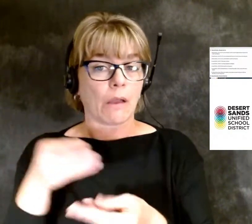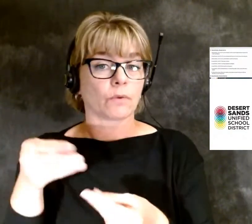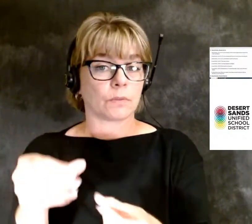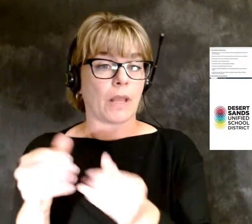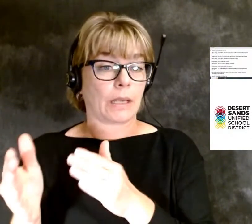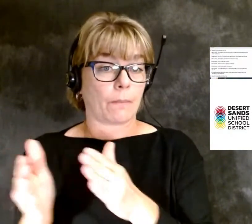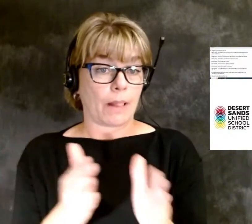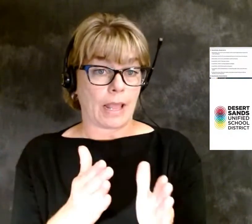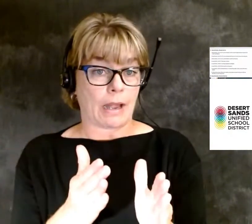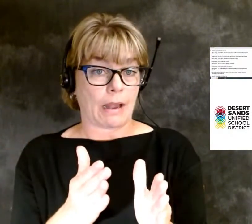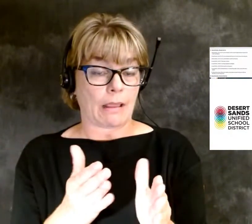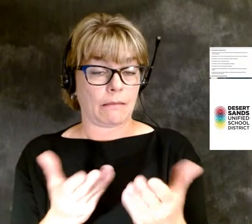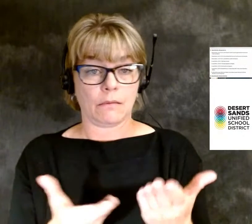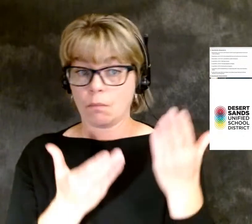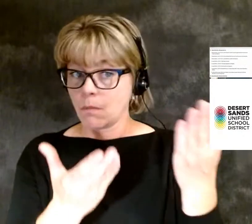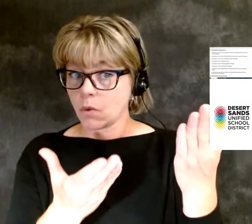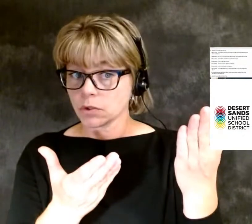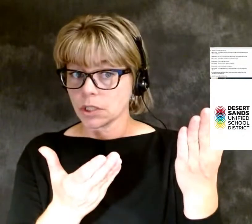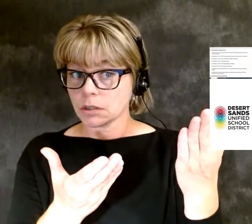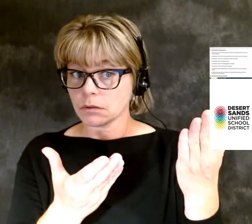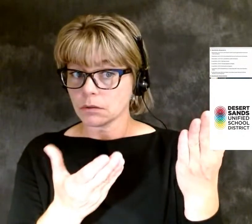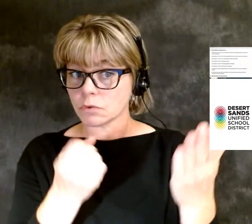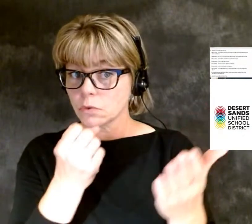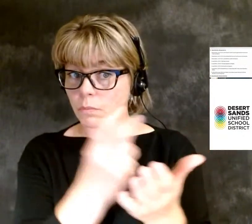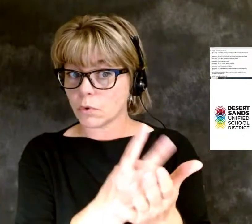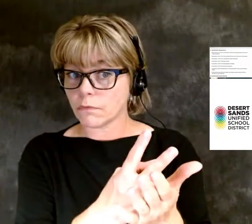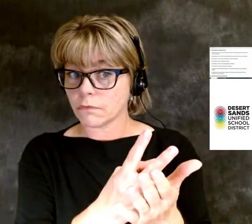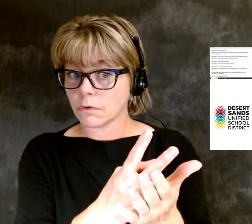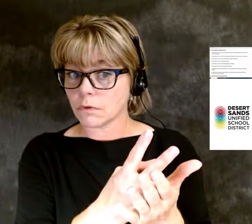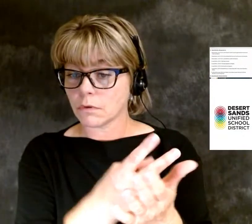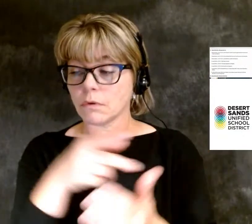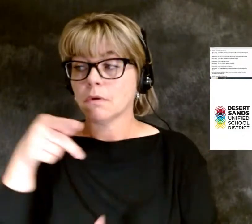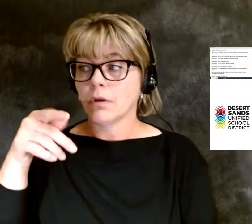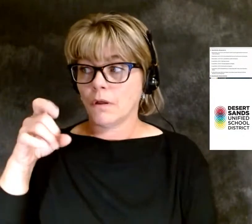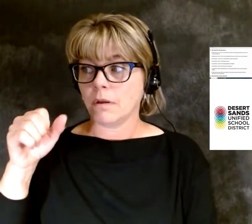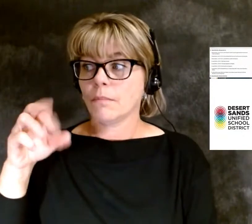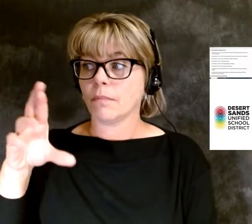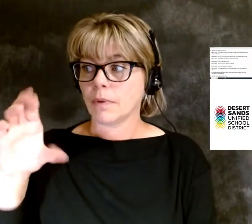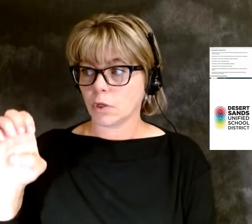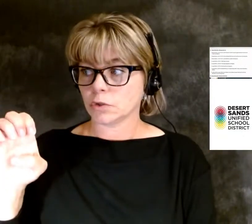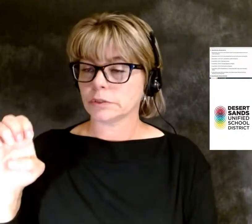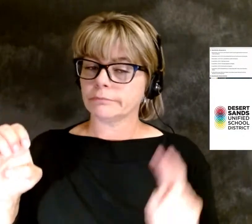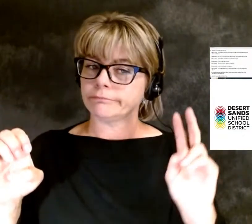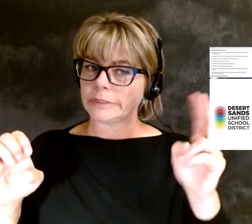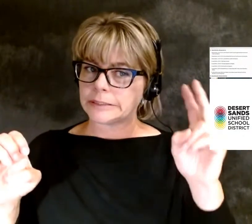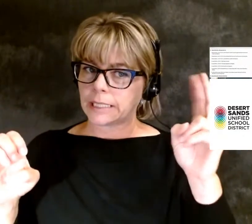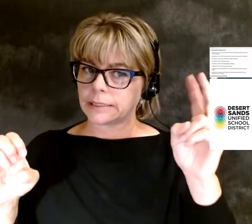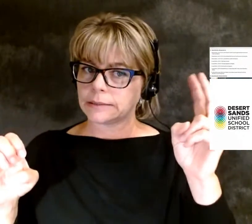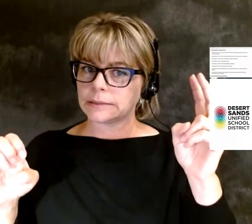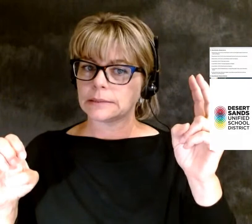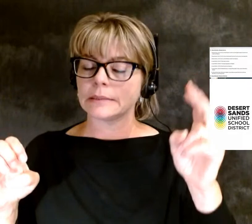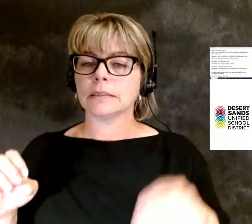resolution? Make a motion to approve, Pierce. I'll second it.